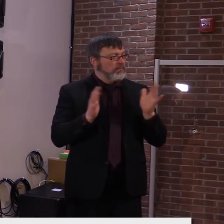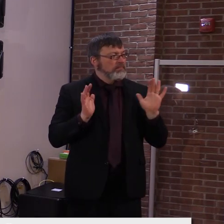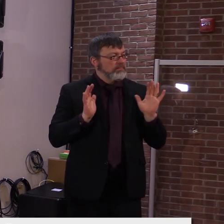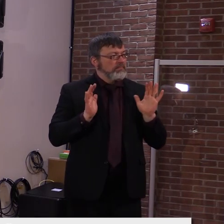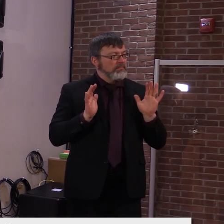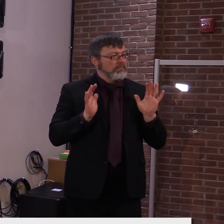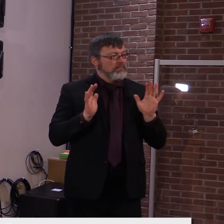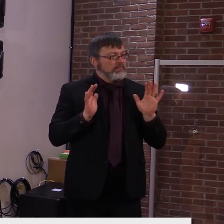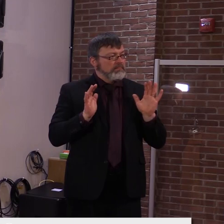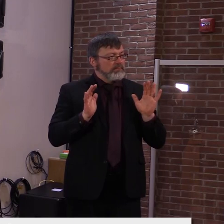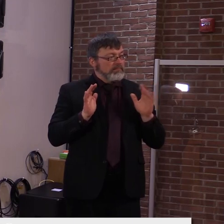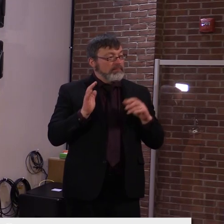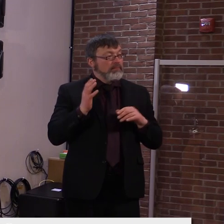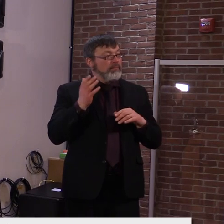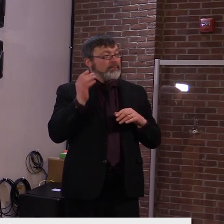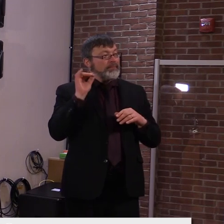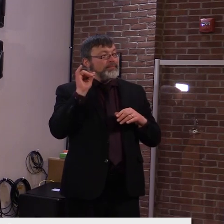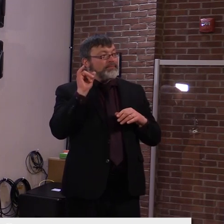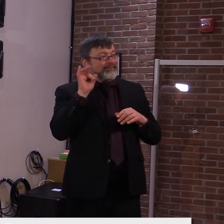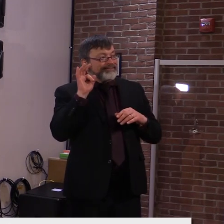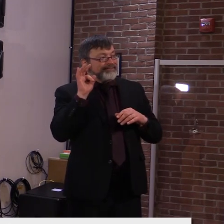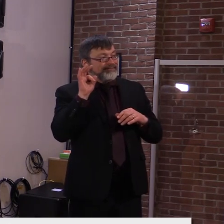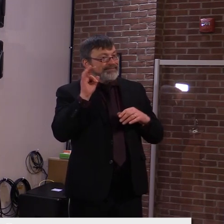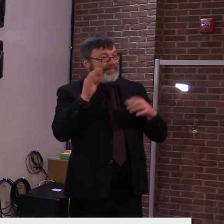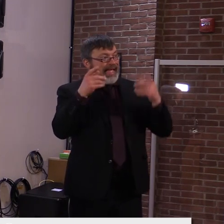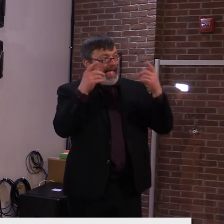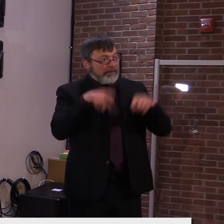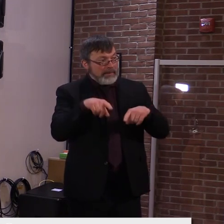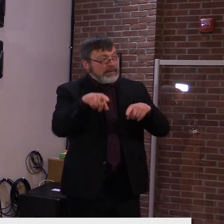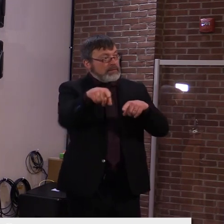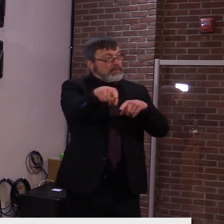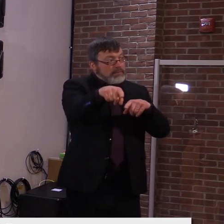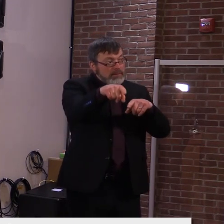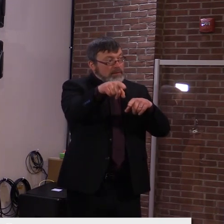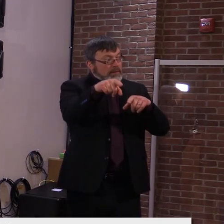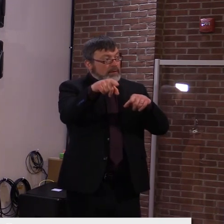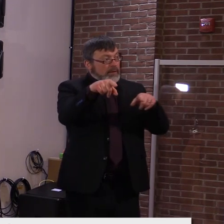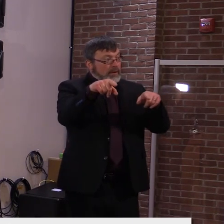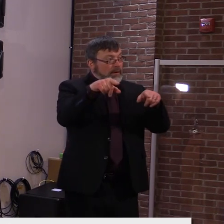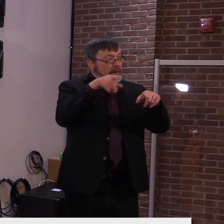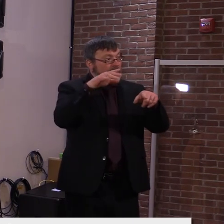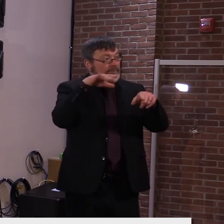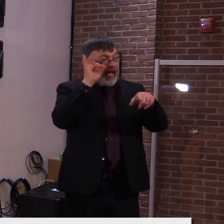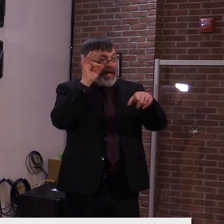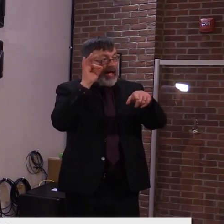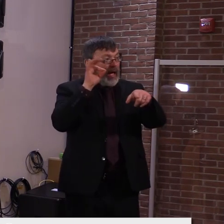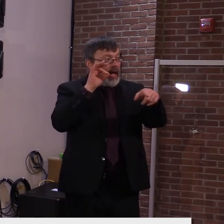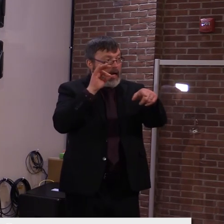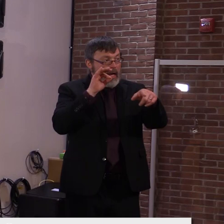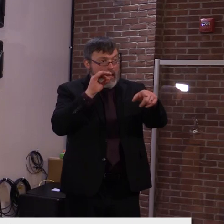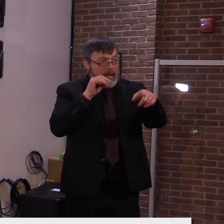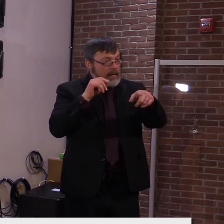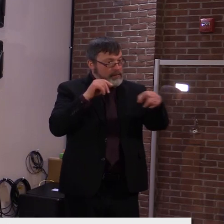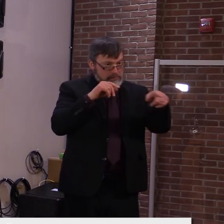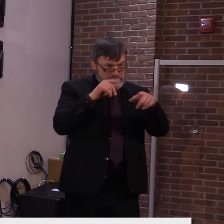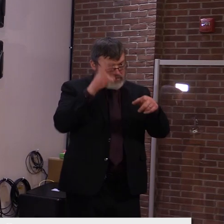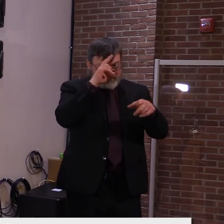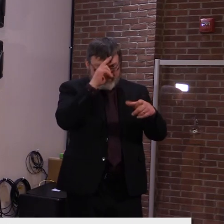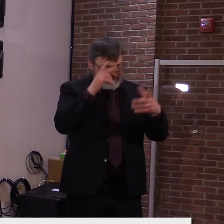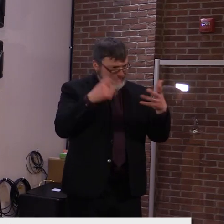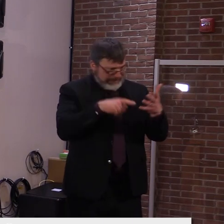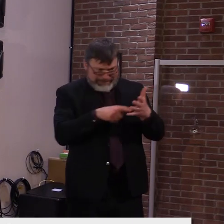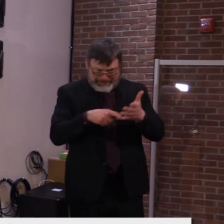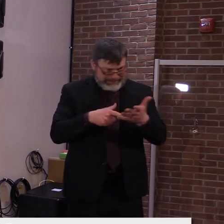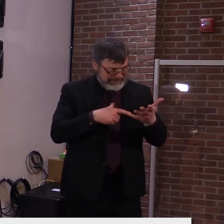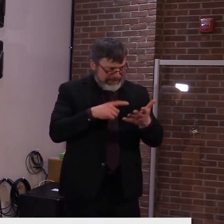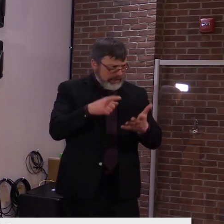the age group that hasn't been vaccinated, you should do so. You should go through the hospital, see if anyone there is in need of being vaccinated.